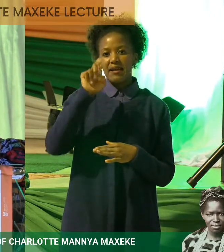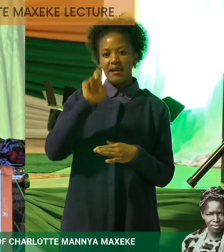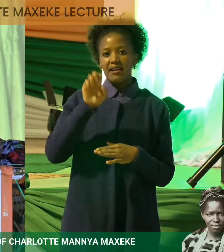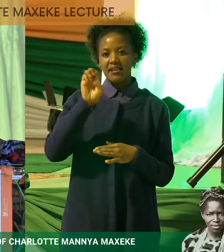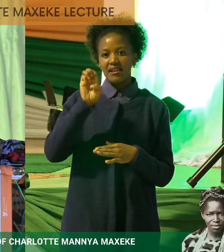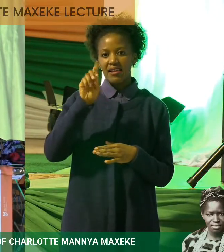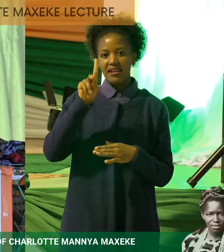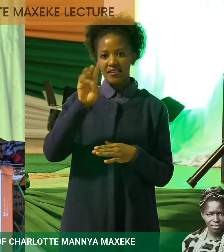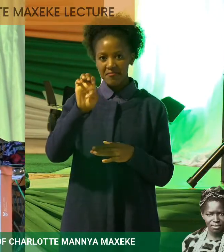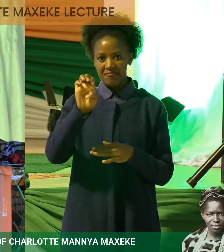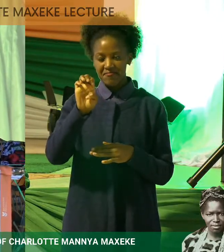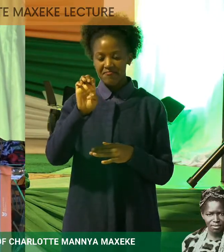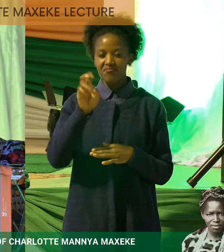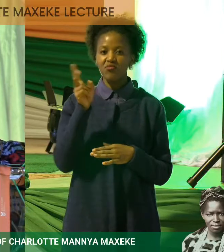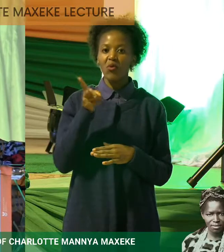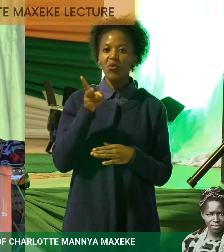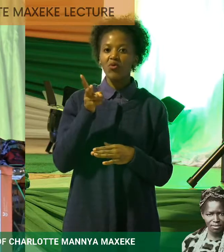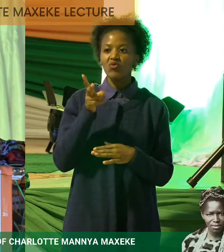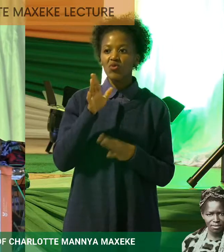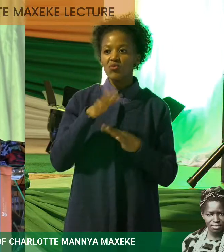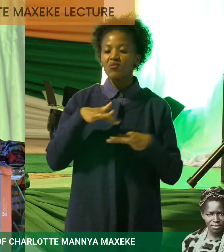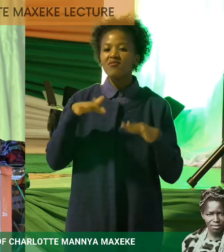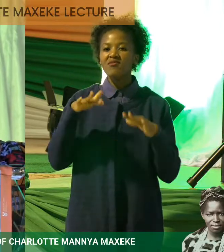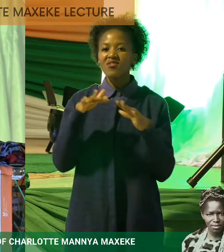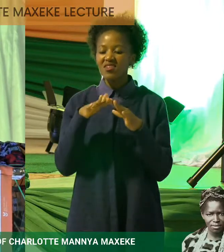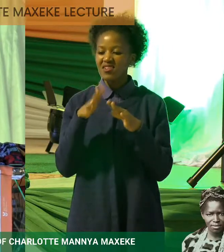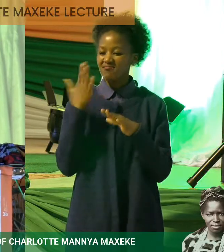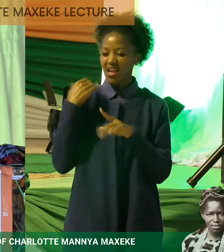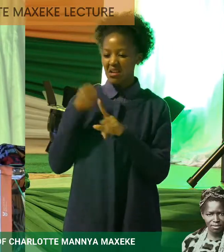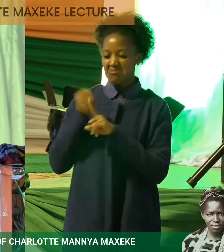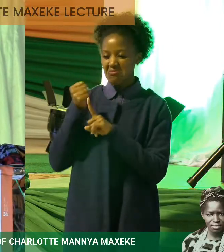all those who have passed, who have left the baton for us.